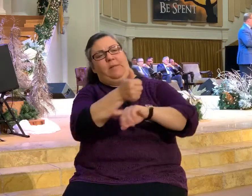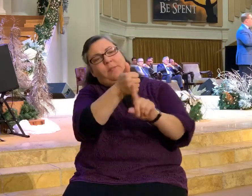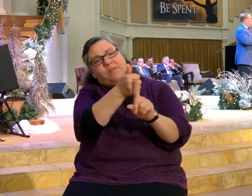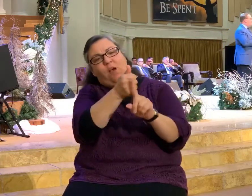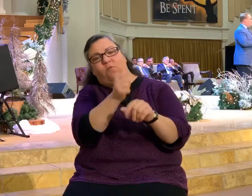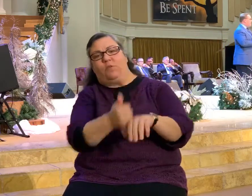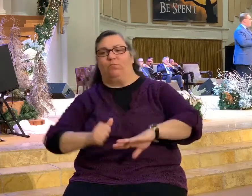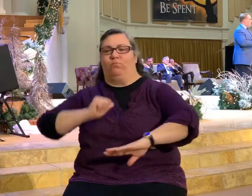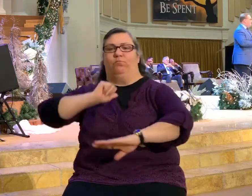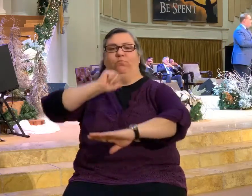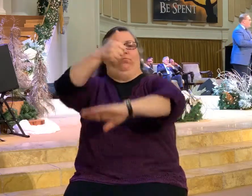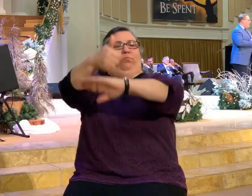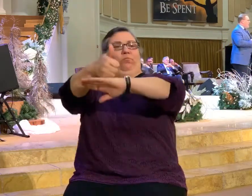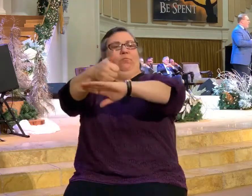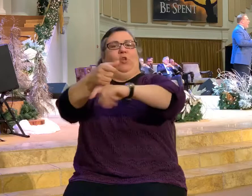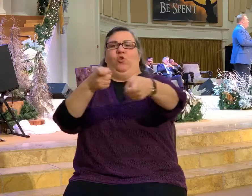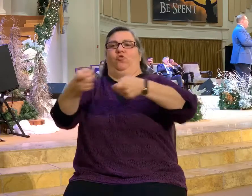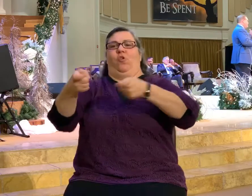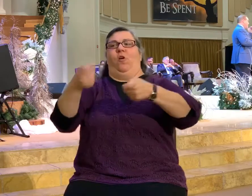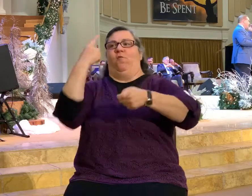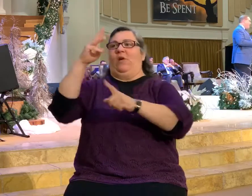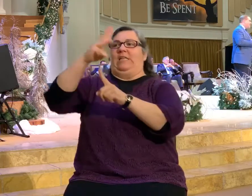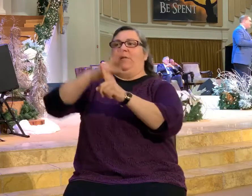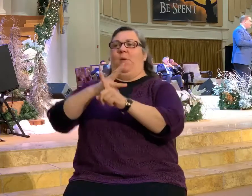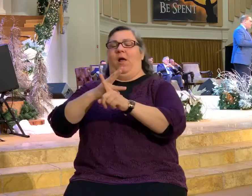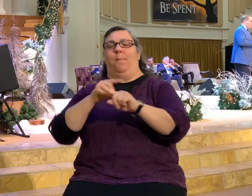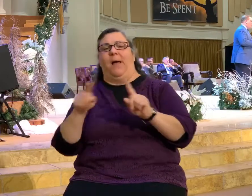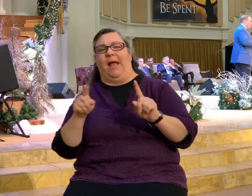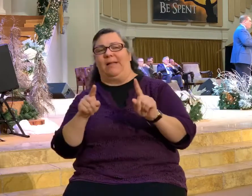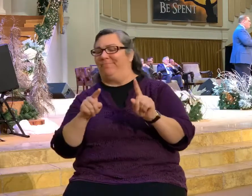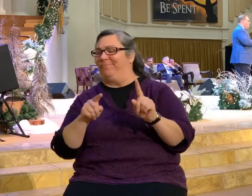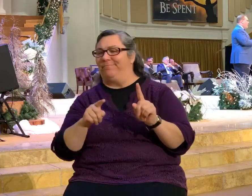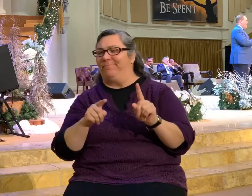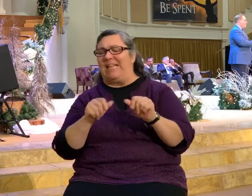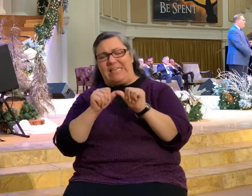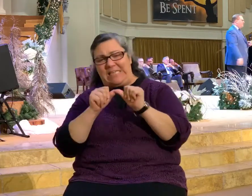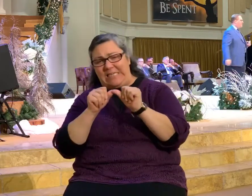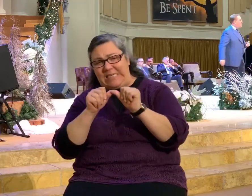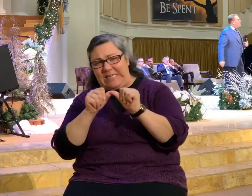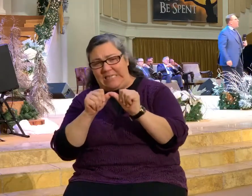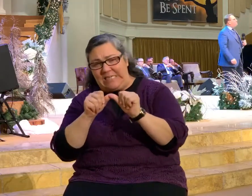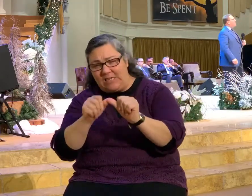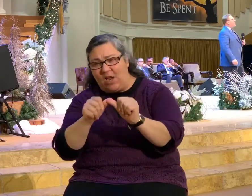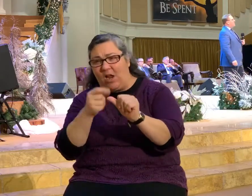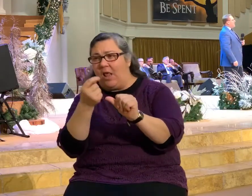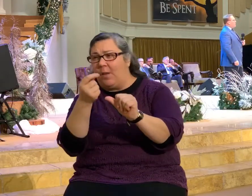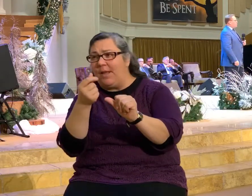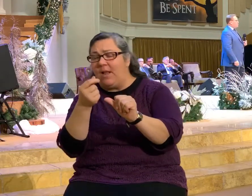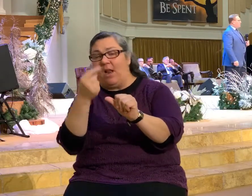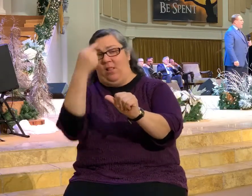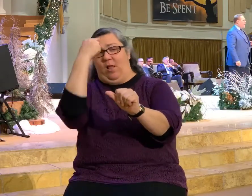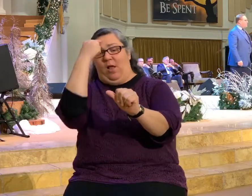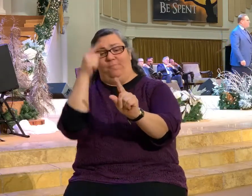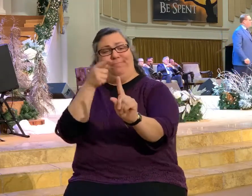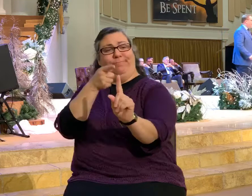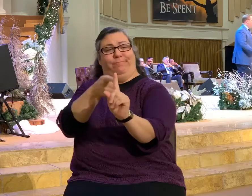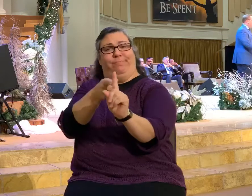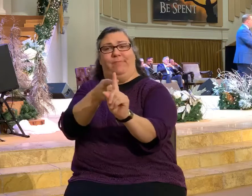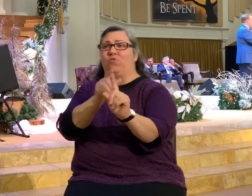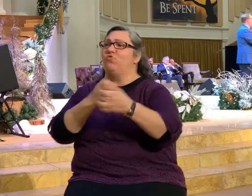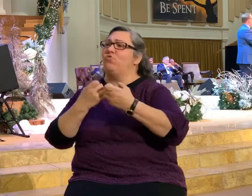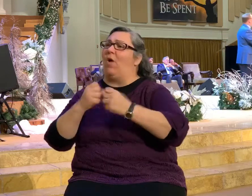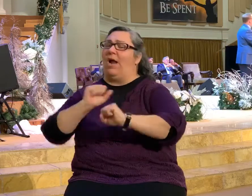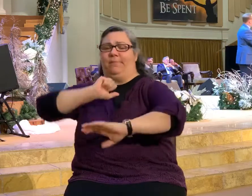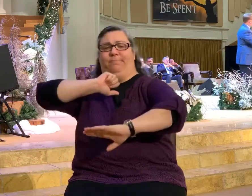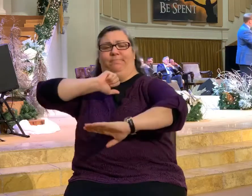for 6 months, but then he obviously lasted longer, and it was for that reason they thought that he was trying to